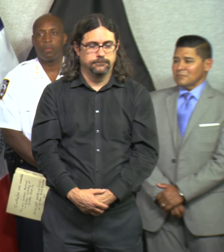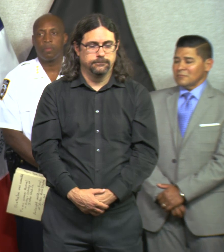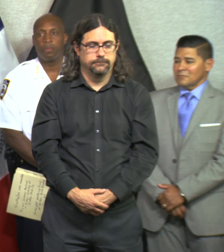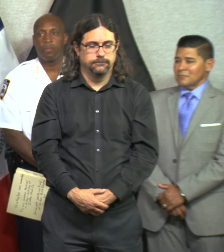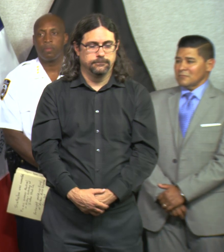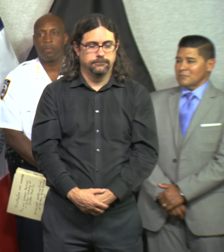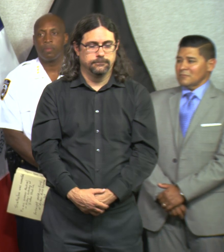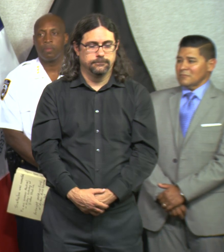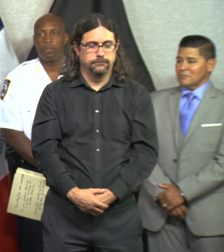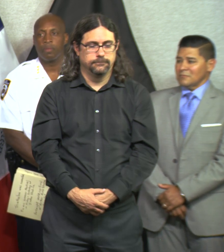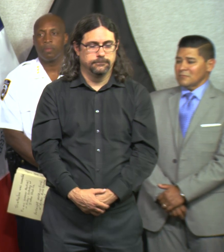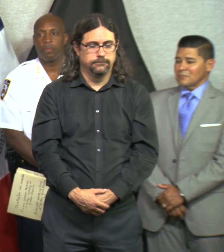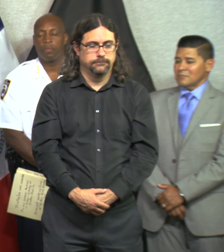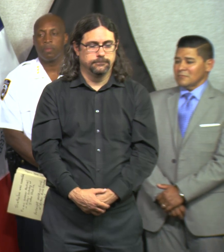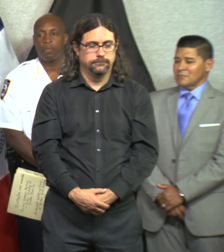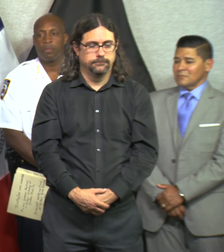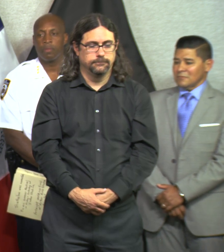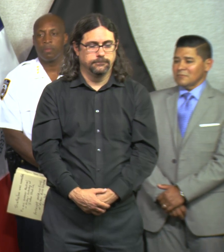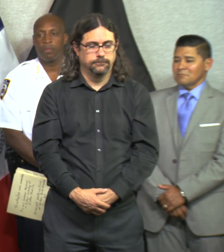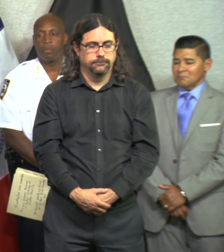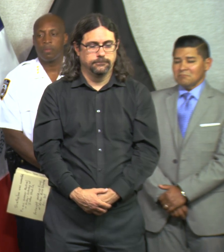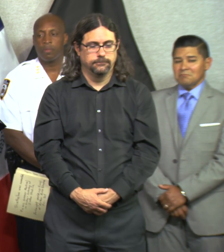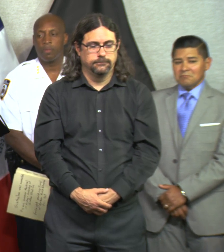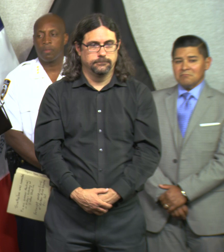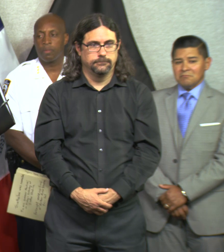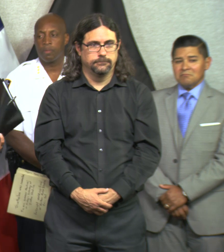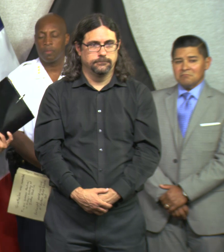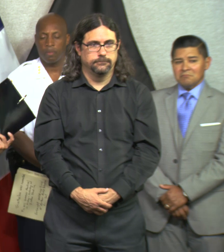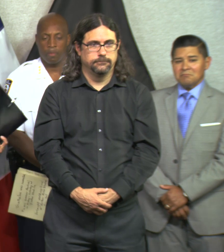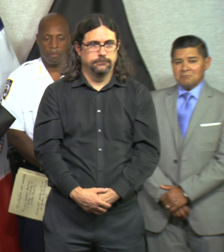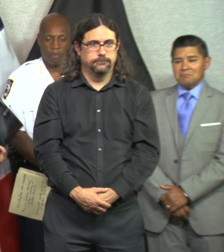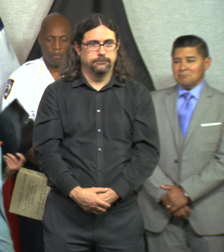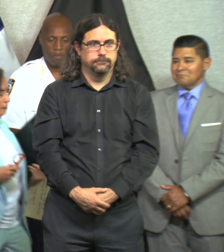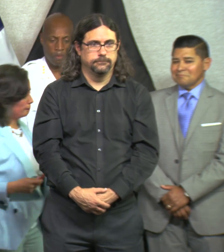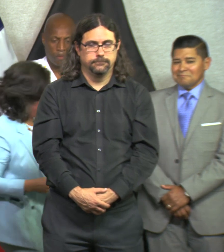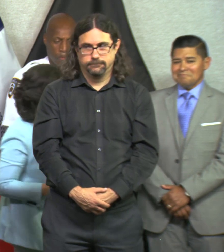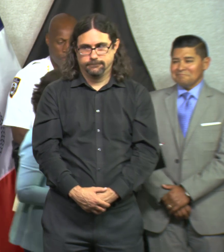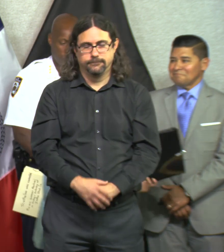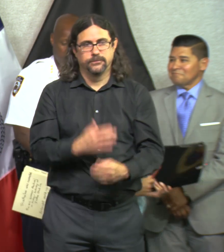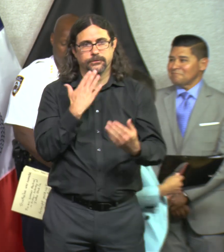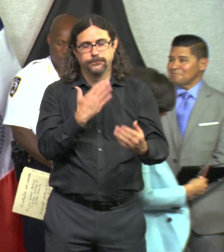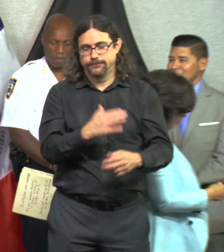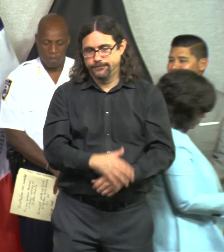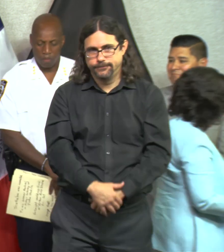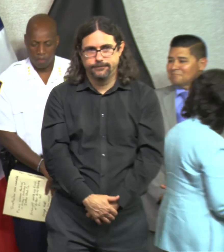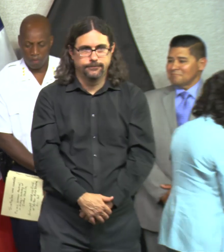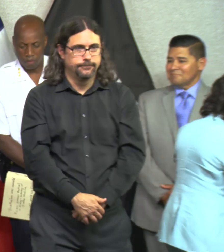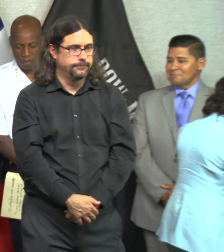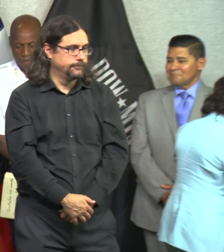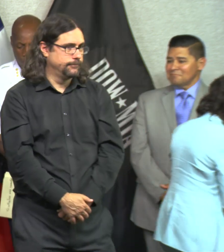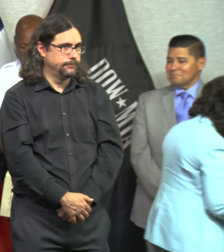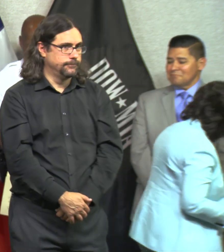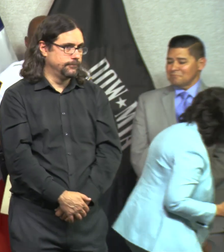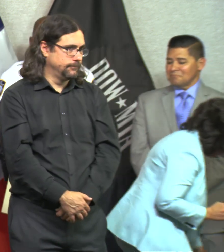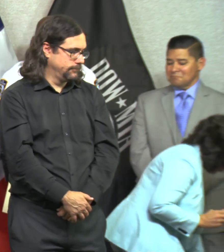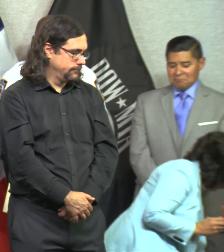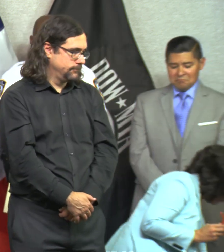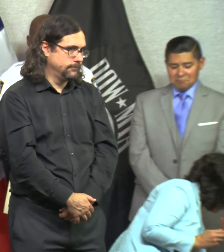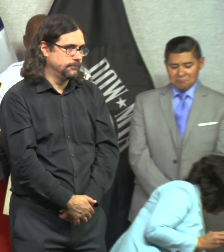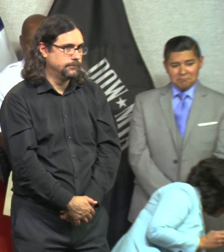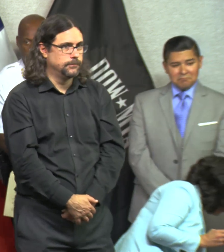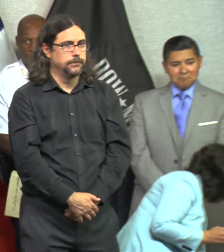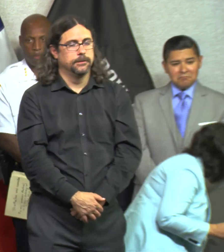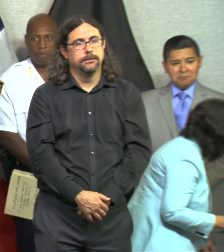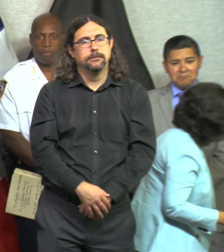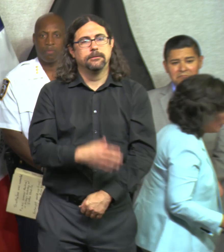de enfriamiento más cerca para ellos. Gracias. Thank you very much, Doctor. Okay, we're going to take questions about the